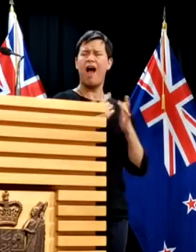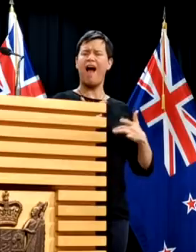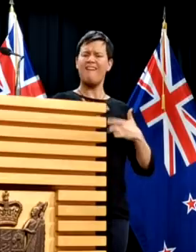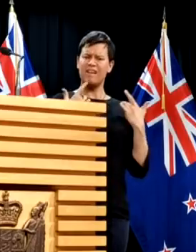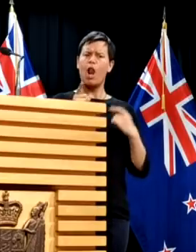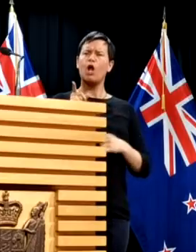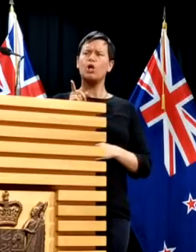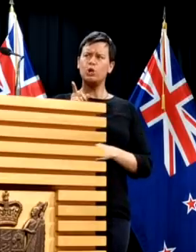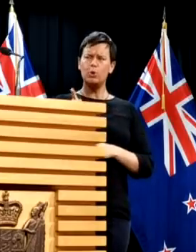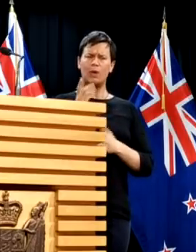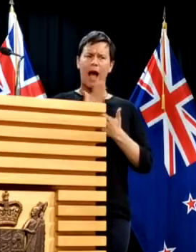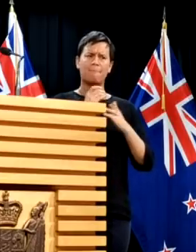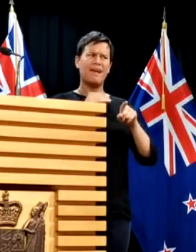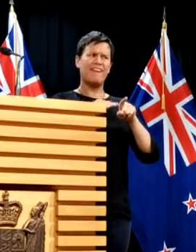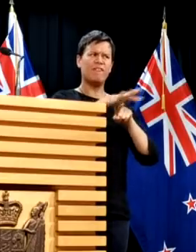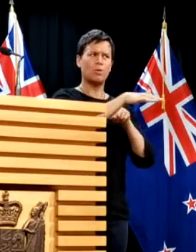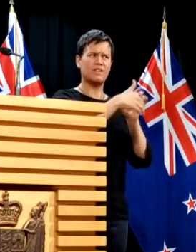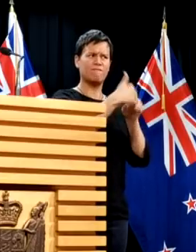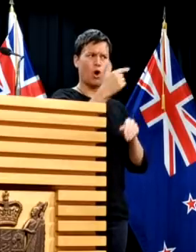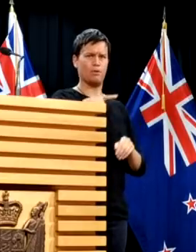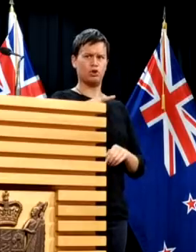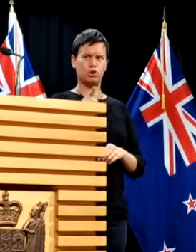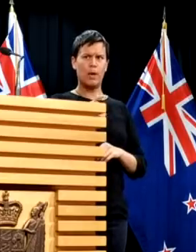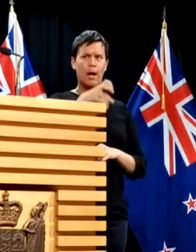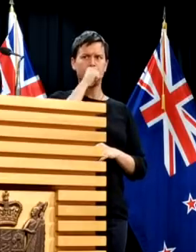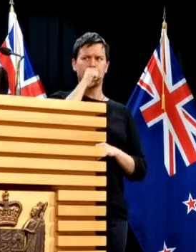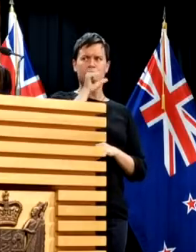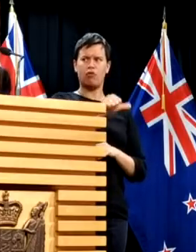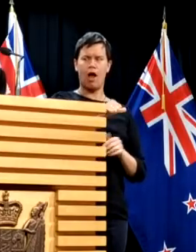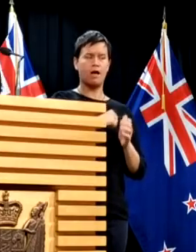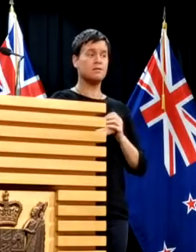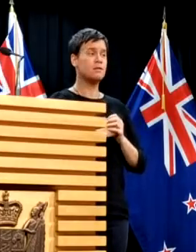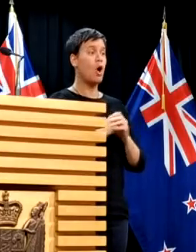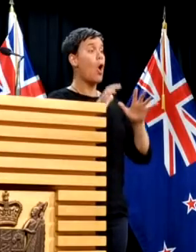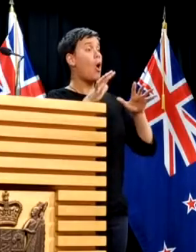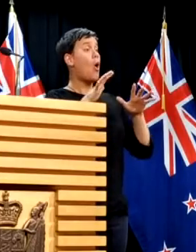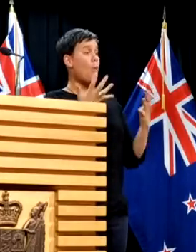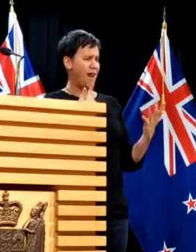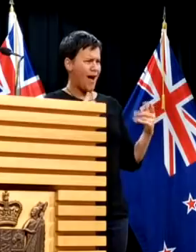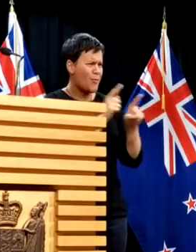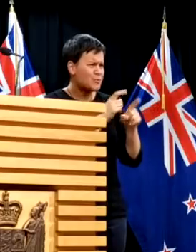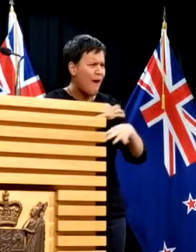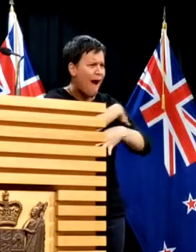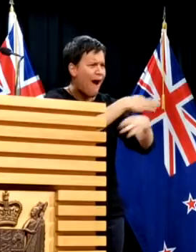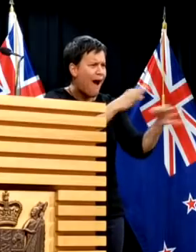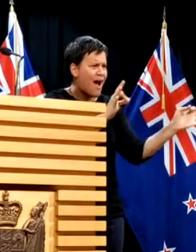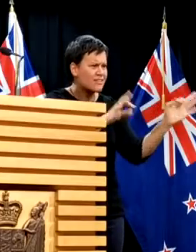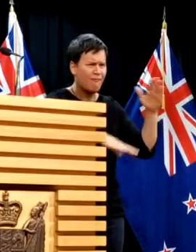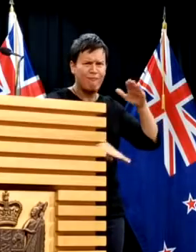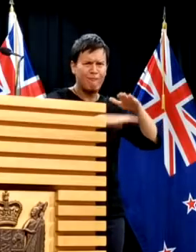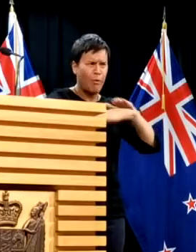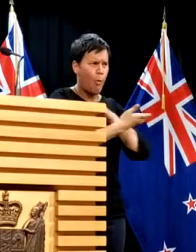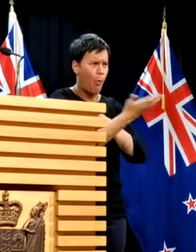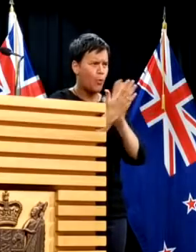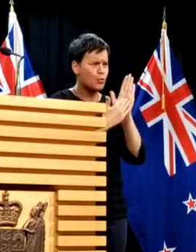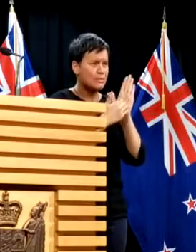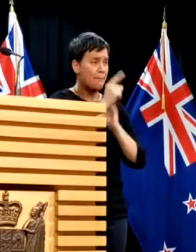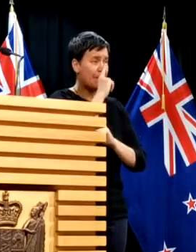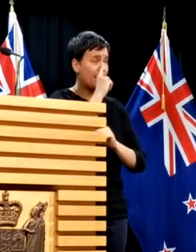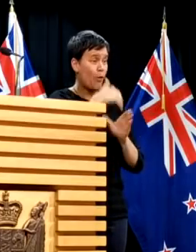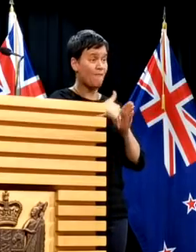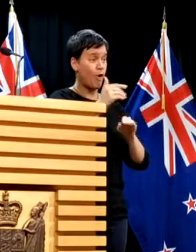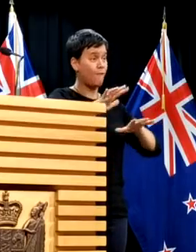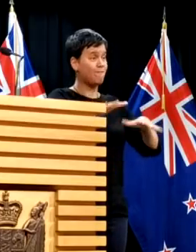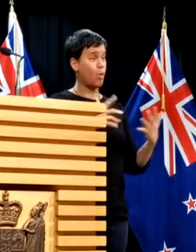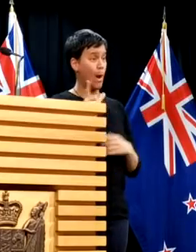you concede that it does hit your progressive? Well, I asked every single New Zealander to vote for Labour and they didn't. I don't expect that my opinion necessarily